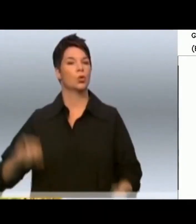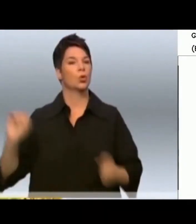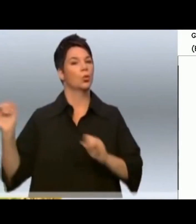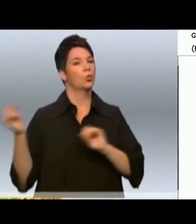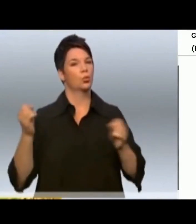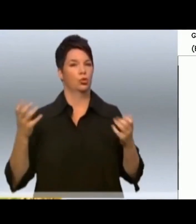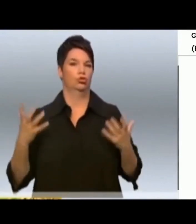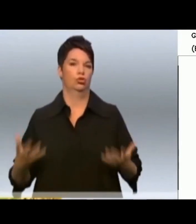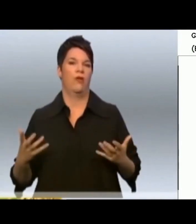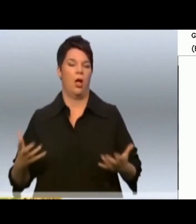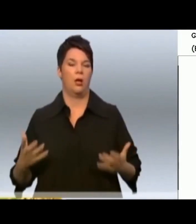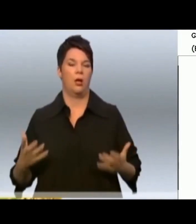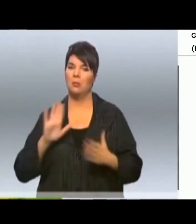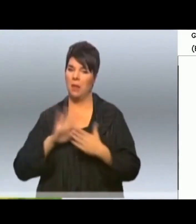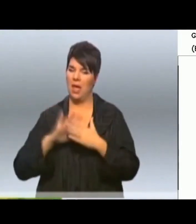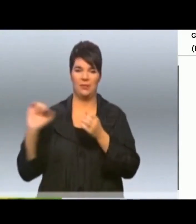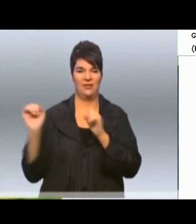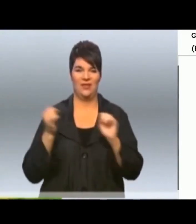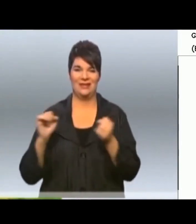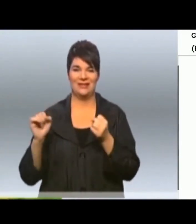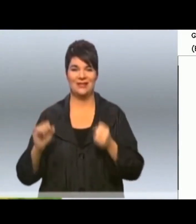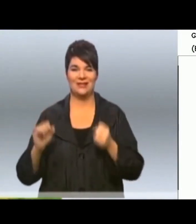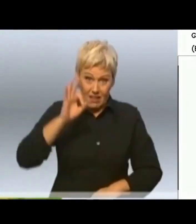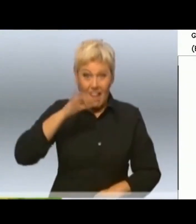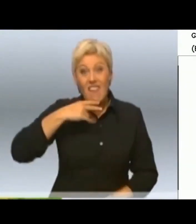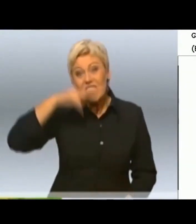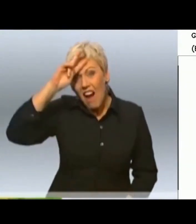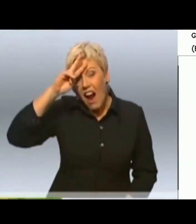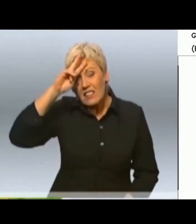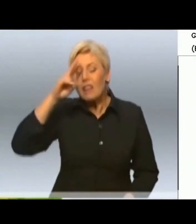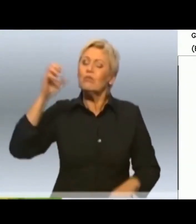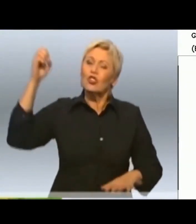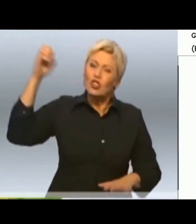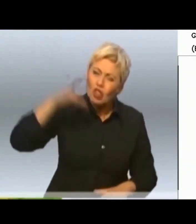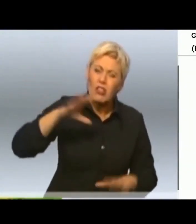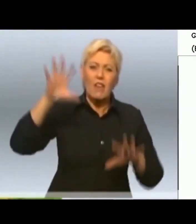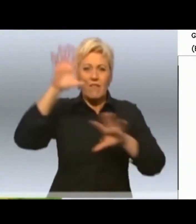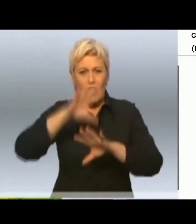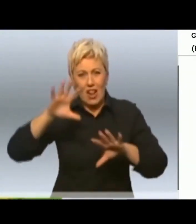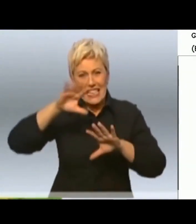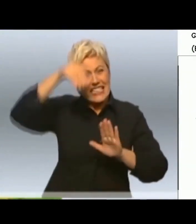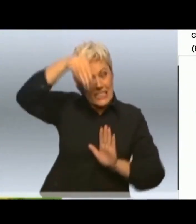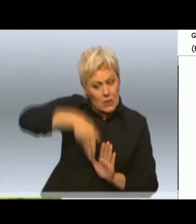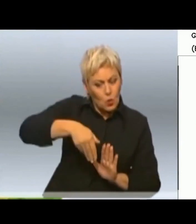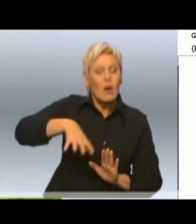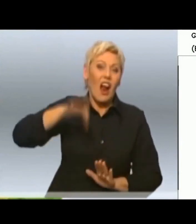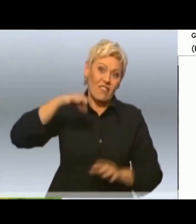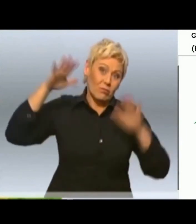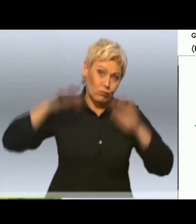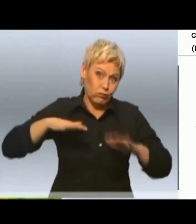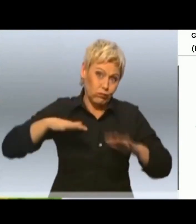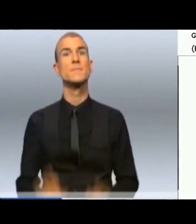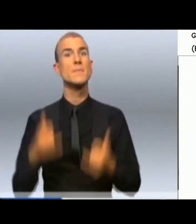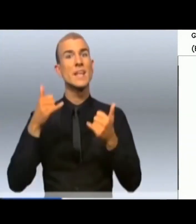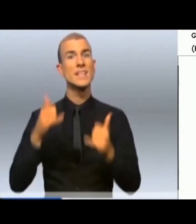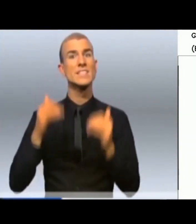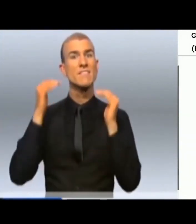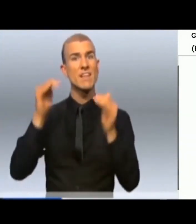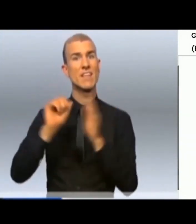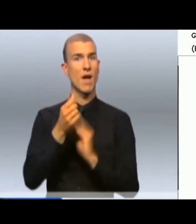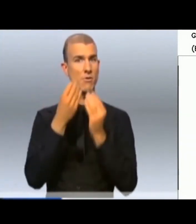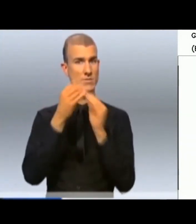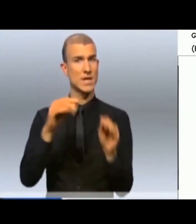Further qualitative examples of our produced signpost sequences are shown. These examples show that producing continuous sequences